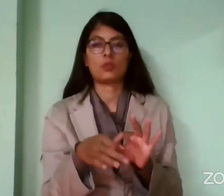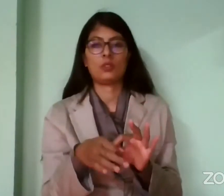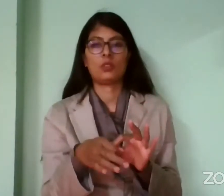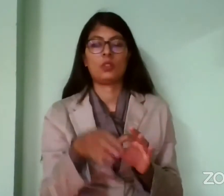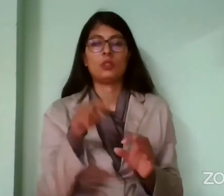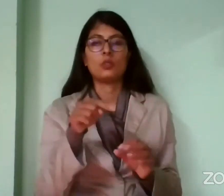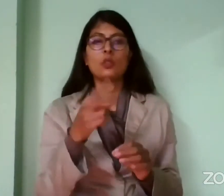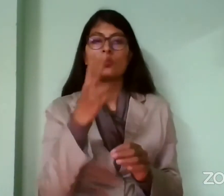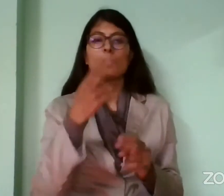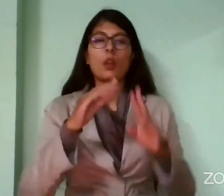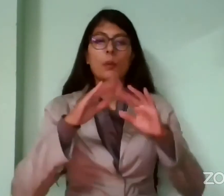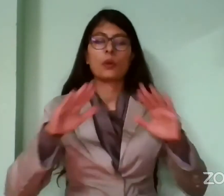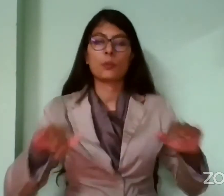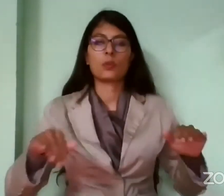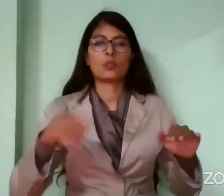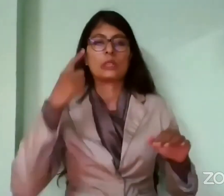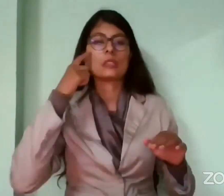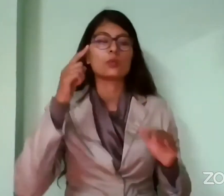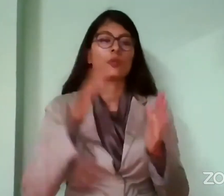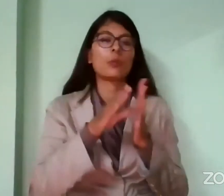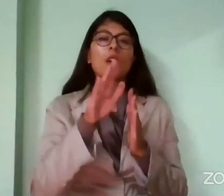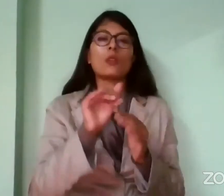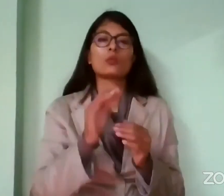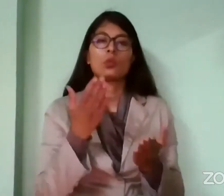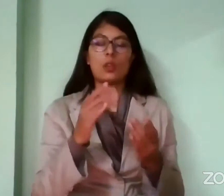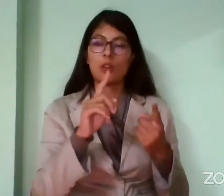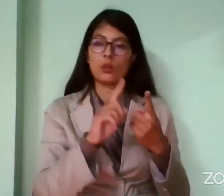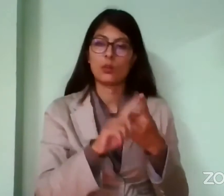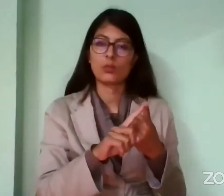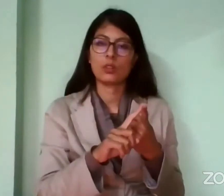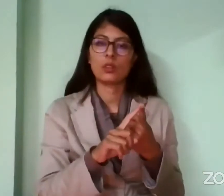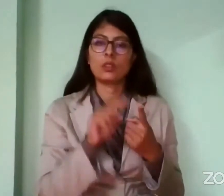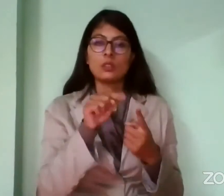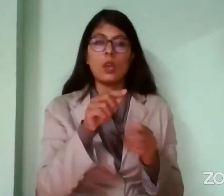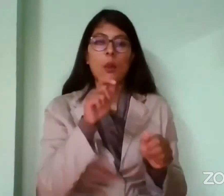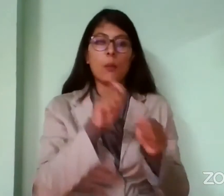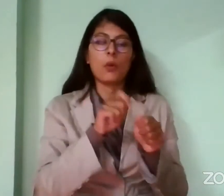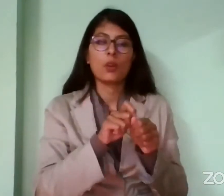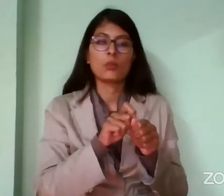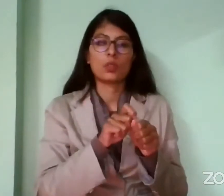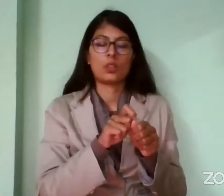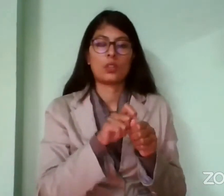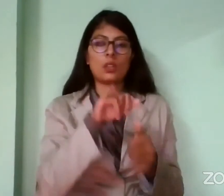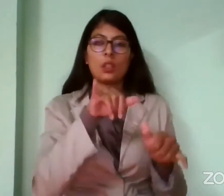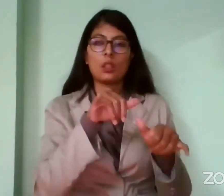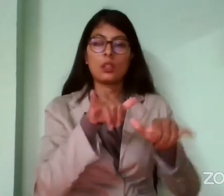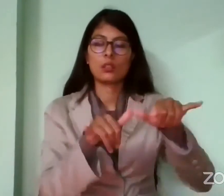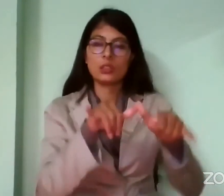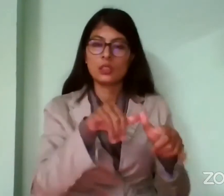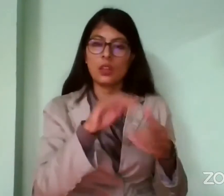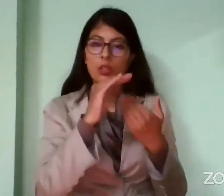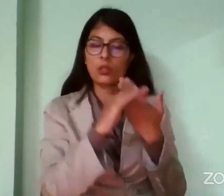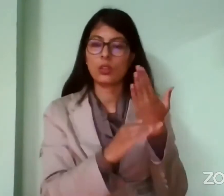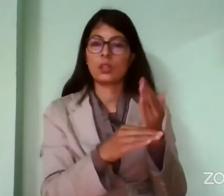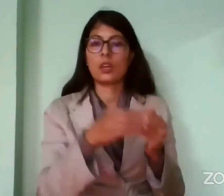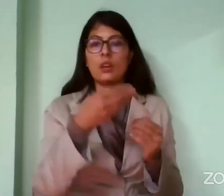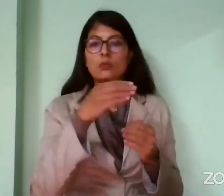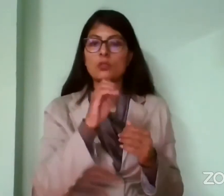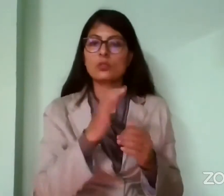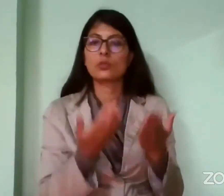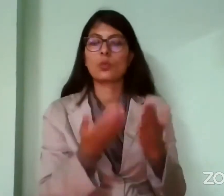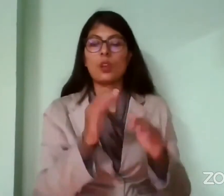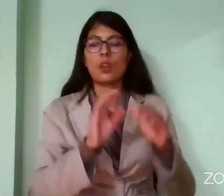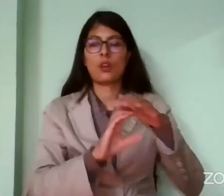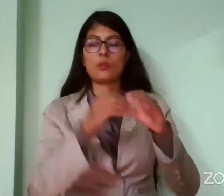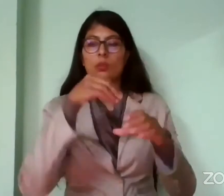two perspectives. One is to look at the composition of the committee itself, the processes involved,